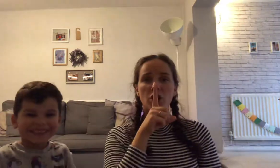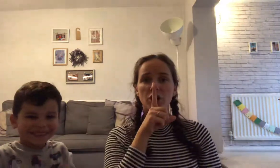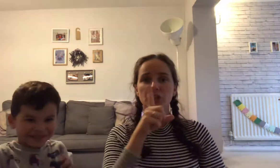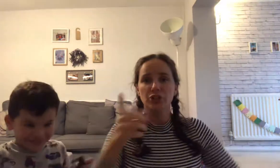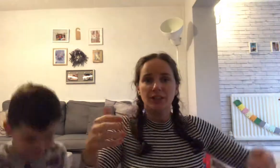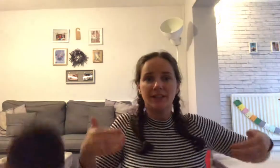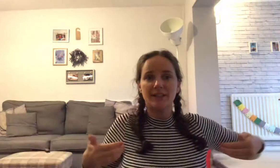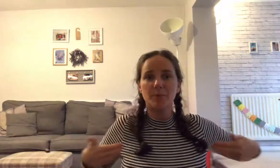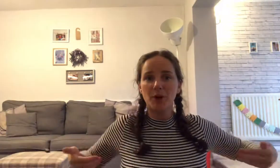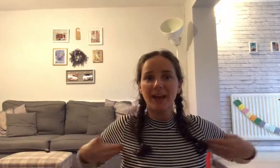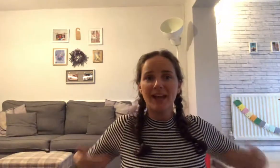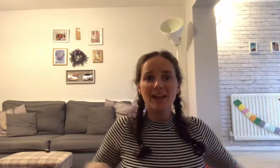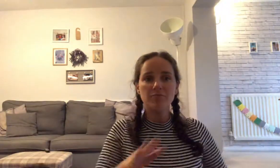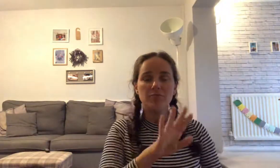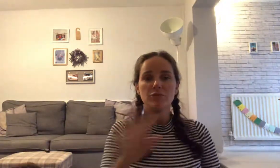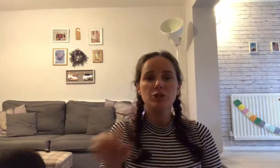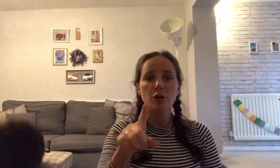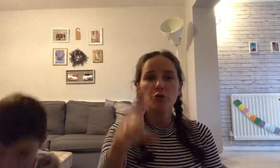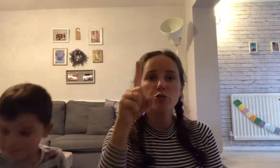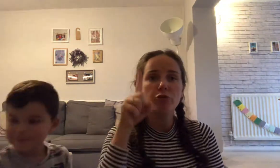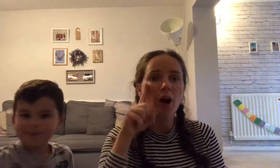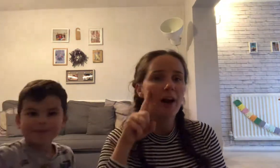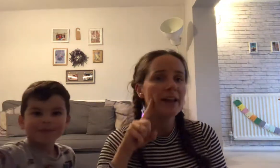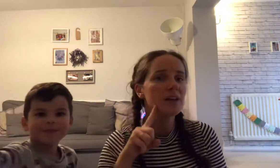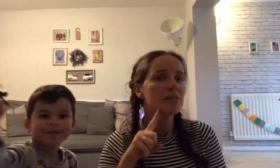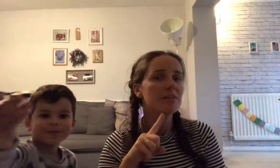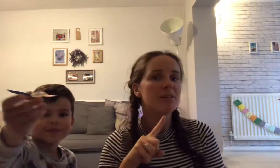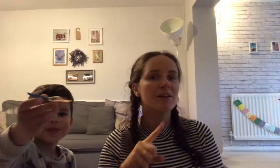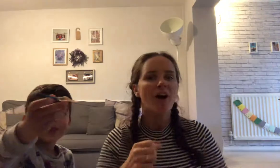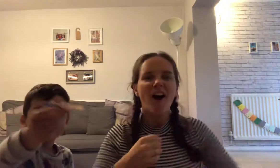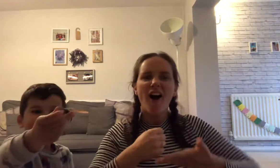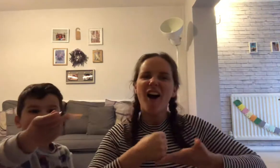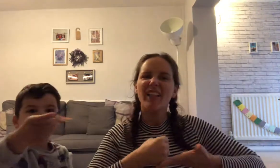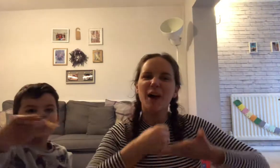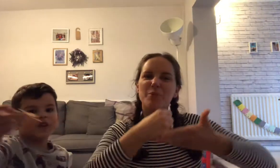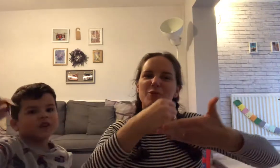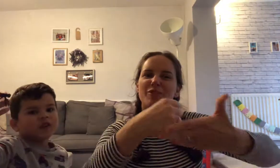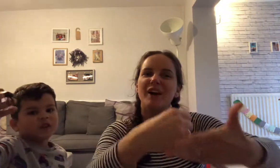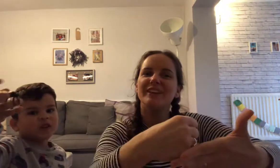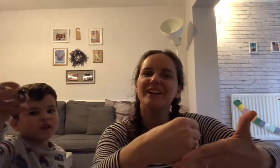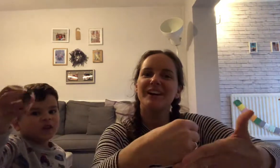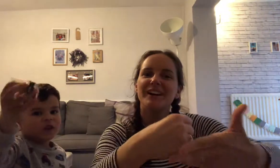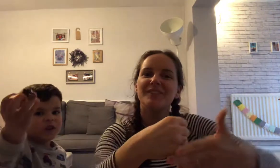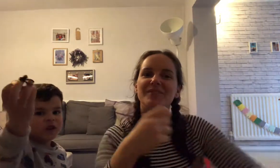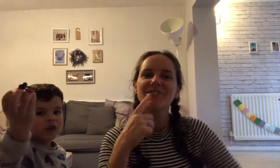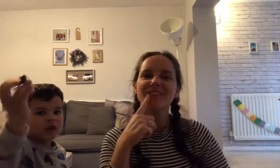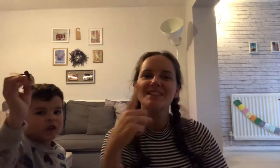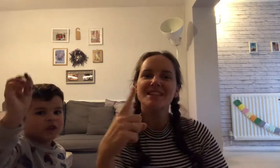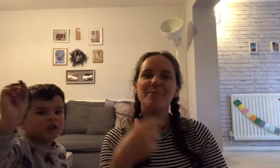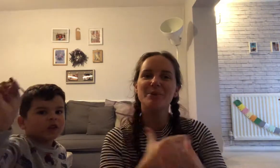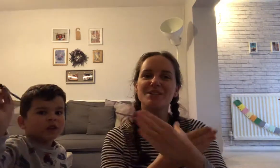Hush, little monkey, don't you cry. I'll help you find her, said